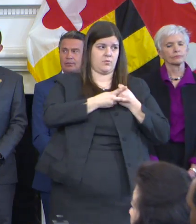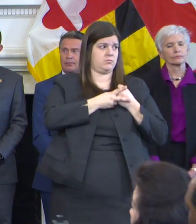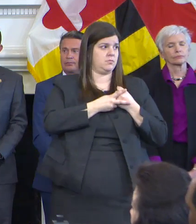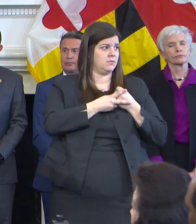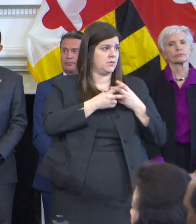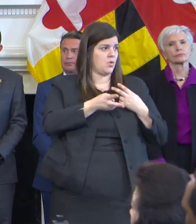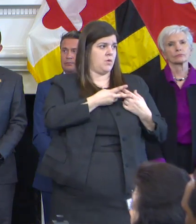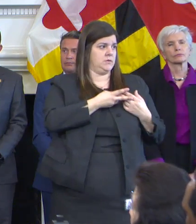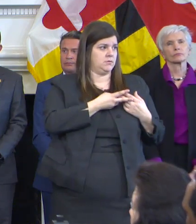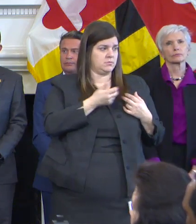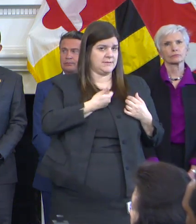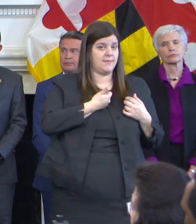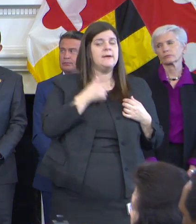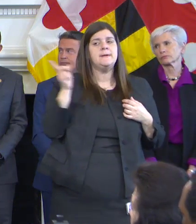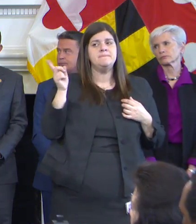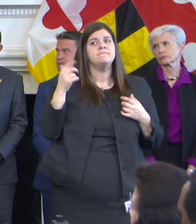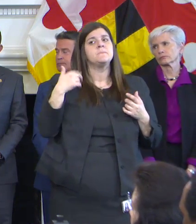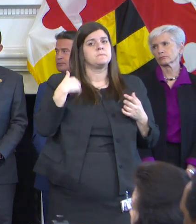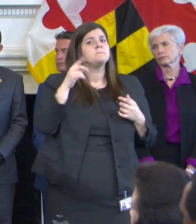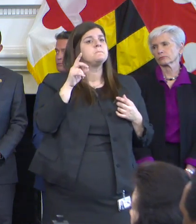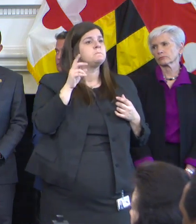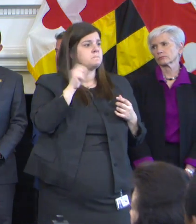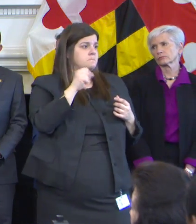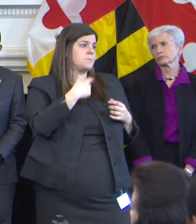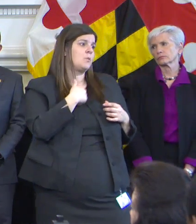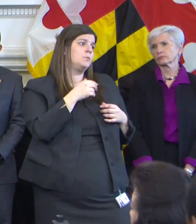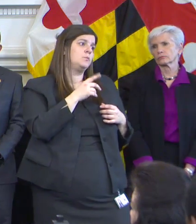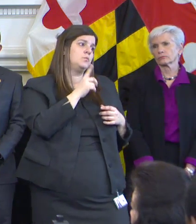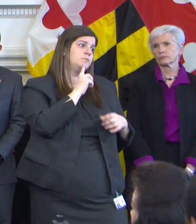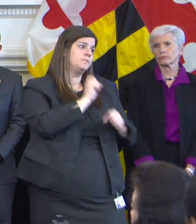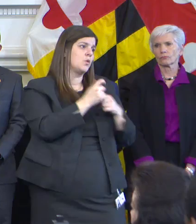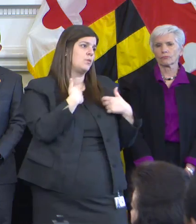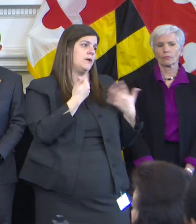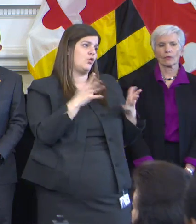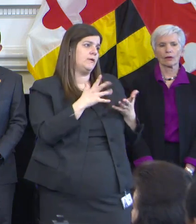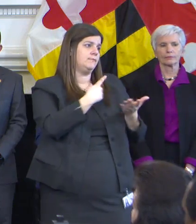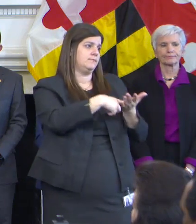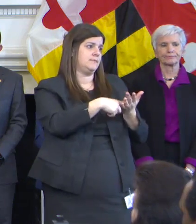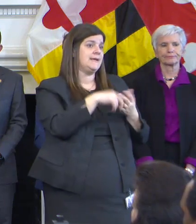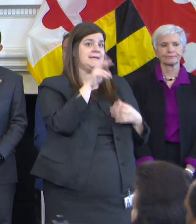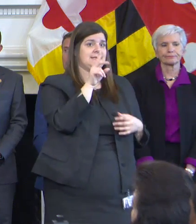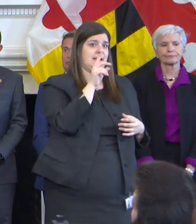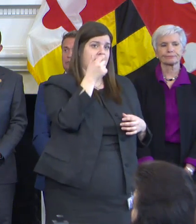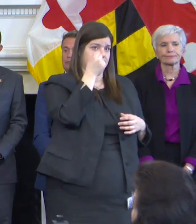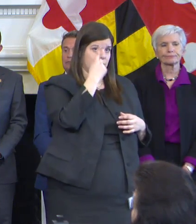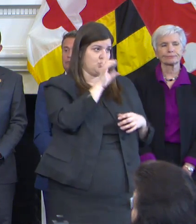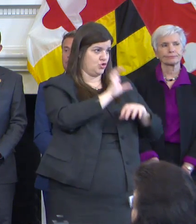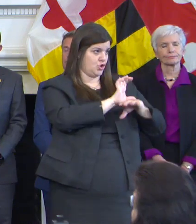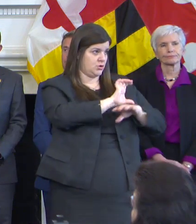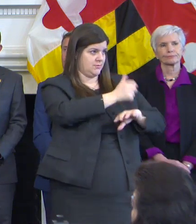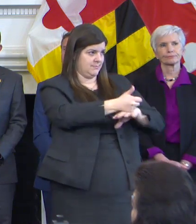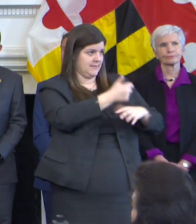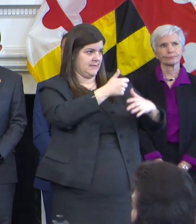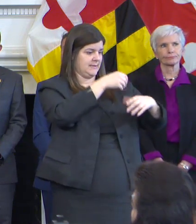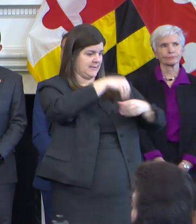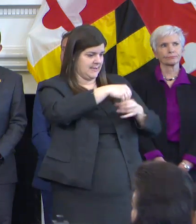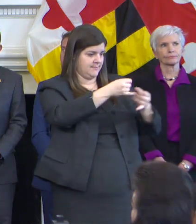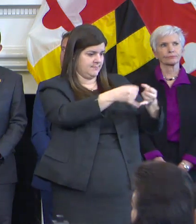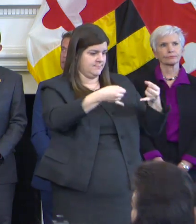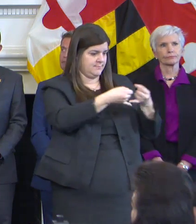it's in Washington, D.C., so the D.C. Health Department is taking the lead, and they have responsibility for reaching out to